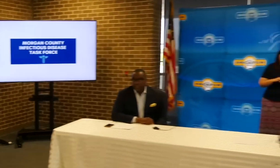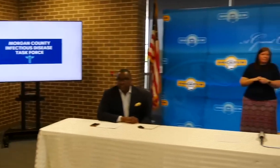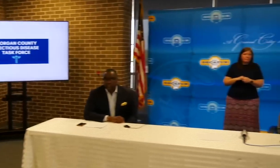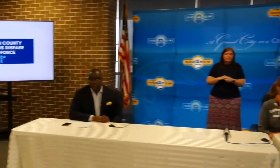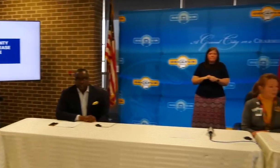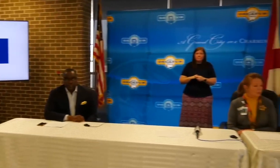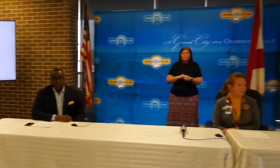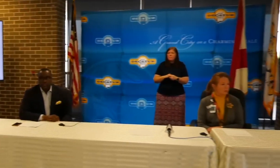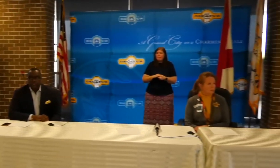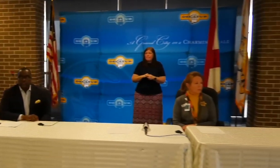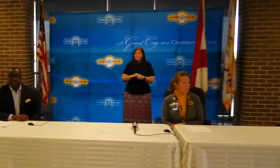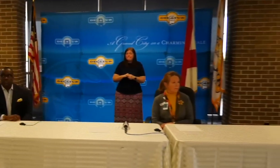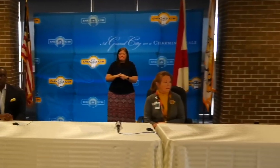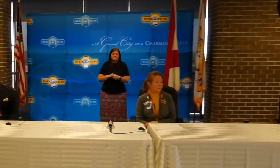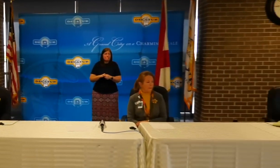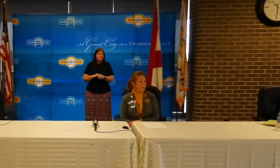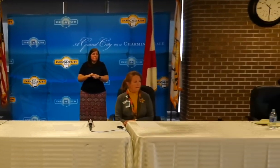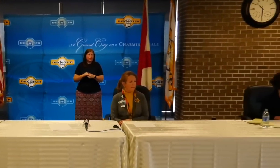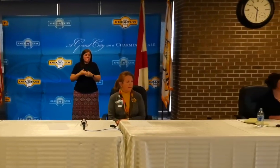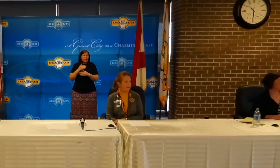Next question.